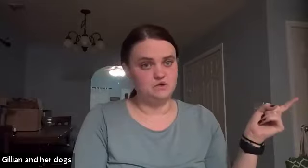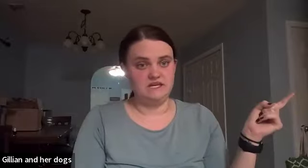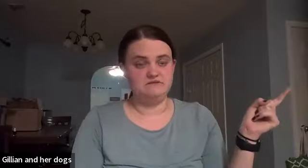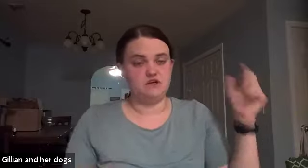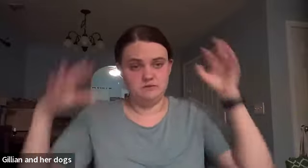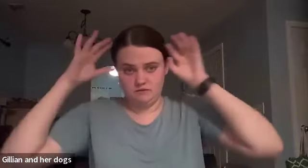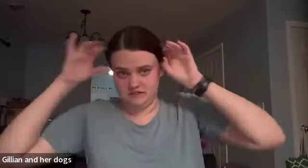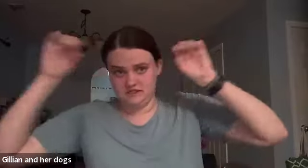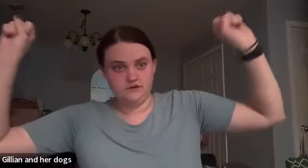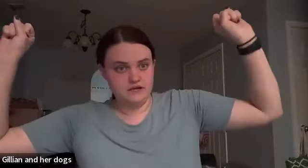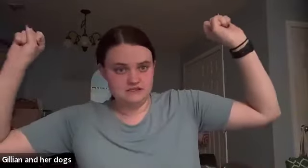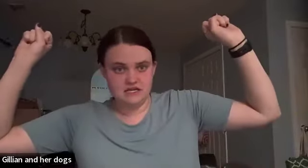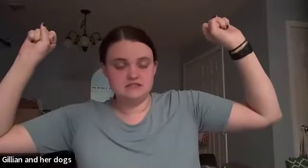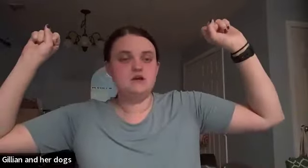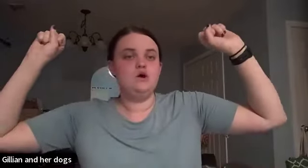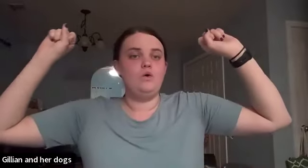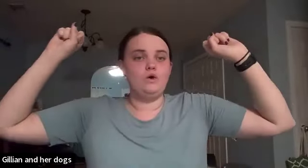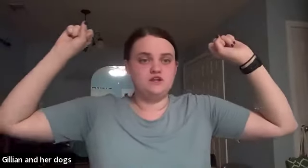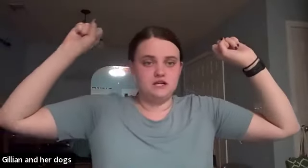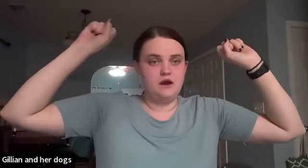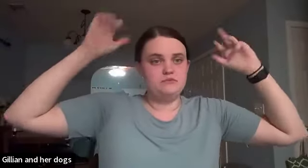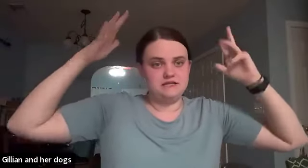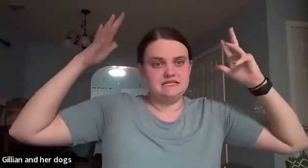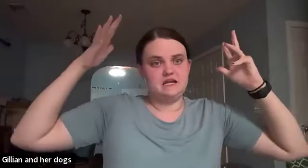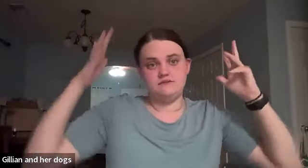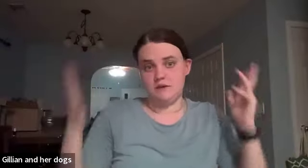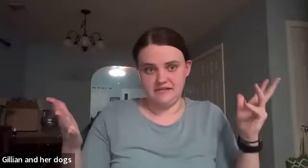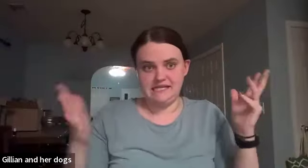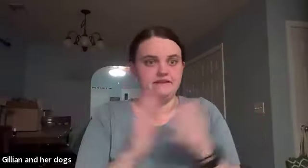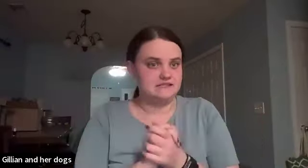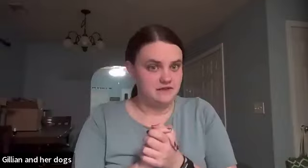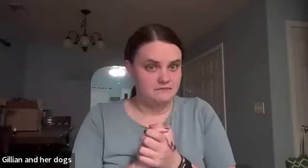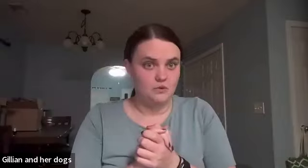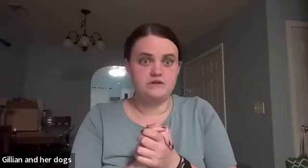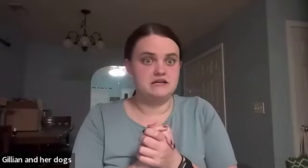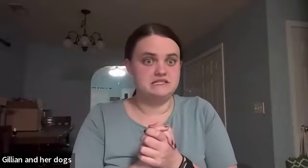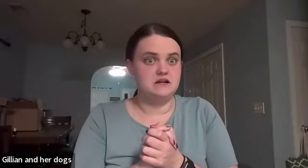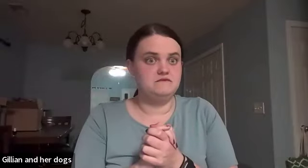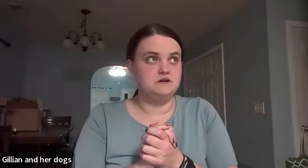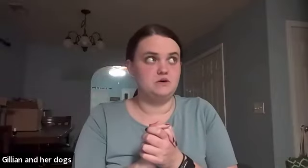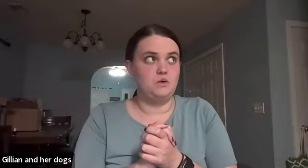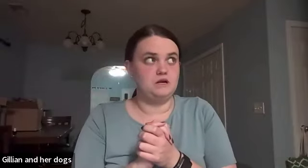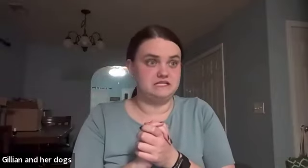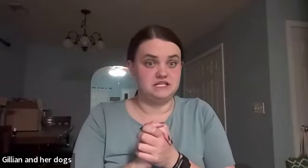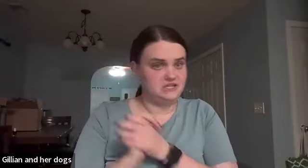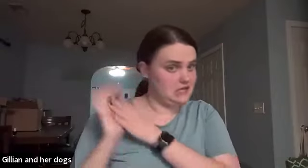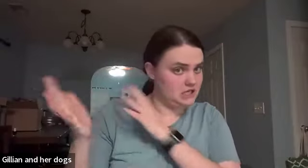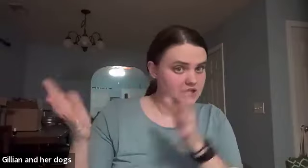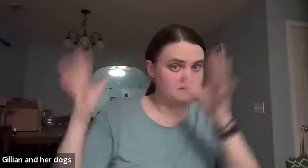So like even talking about the president of the United States or talking about president of a company, things like that, or the president of a organization, any of